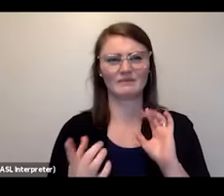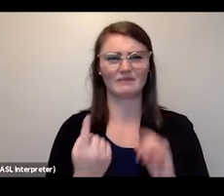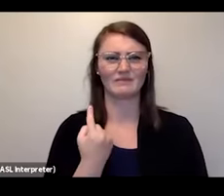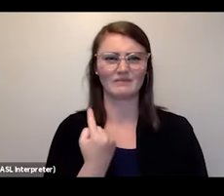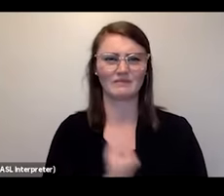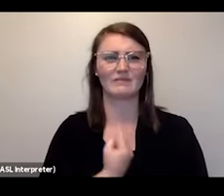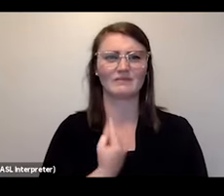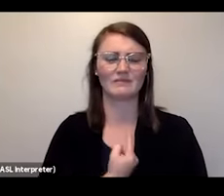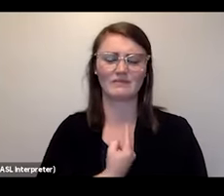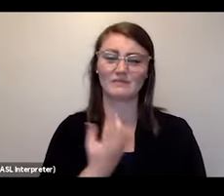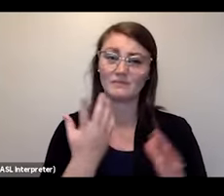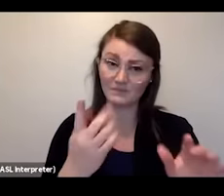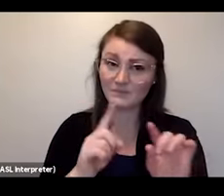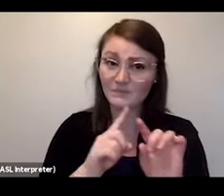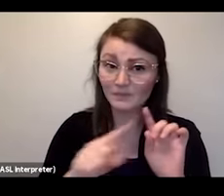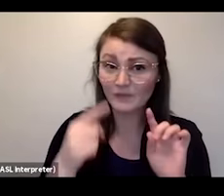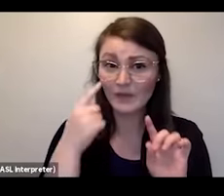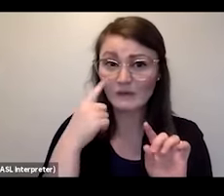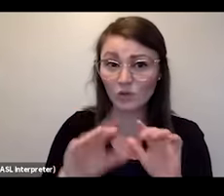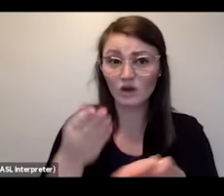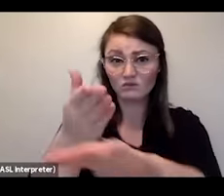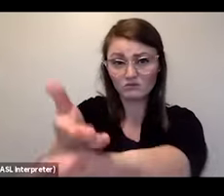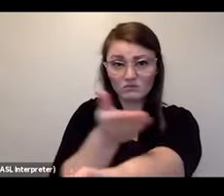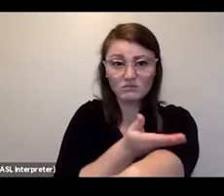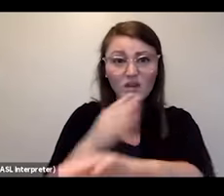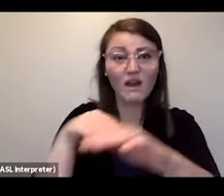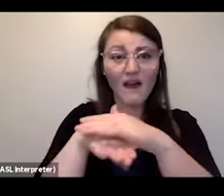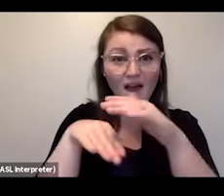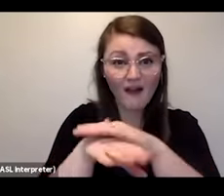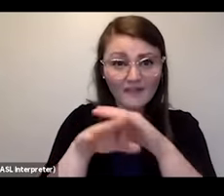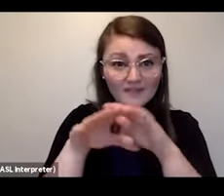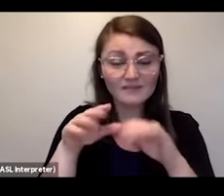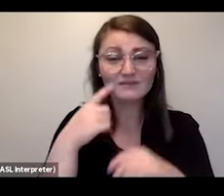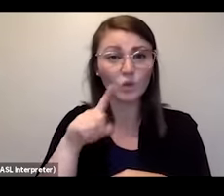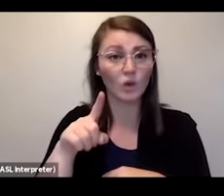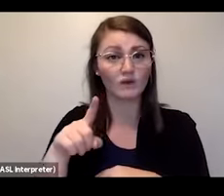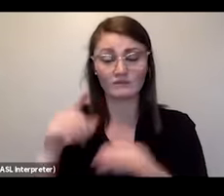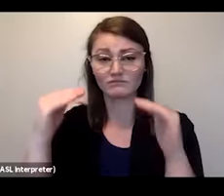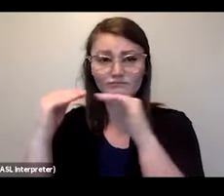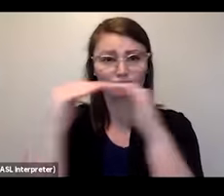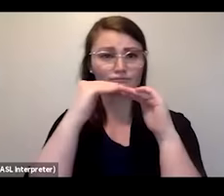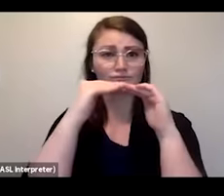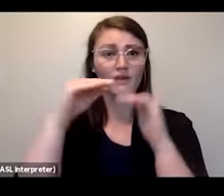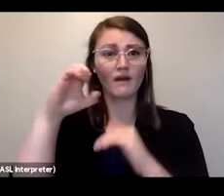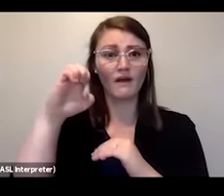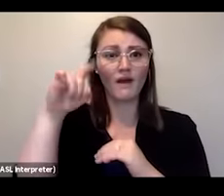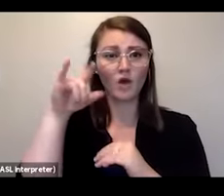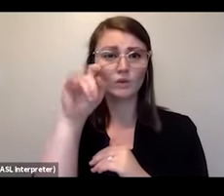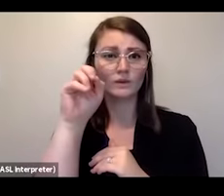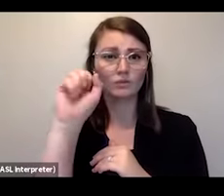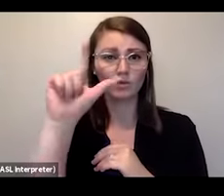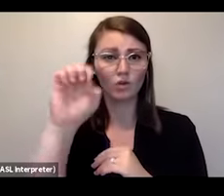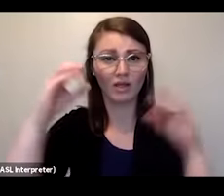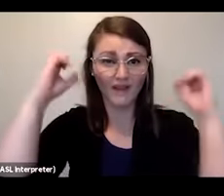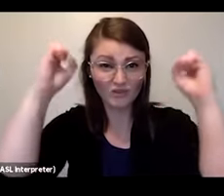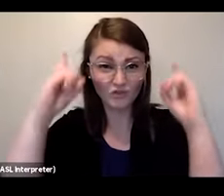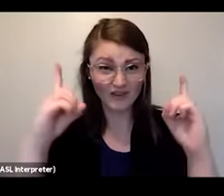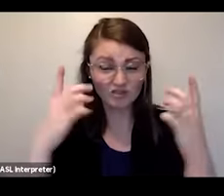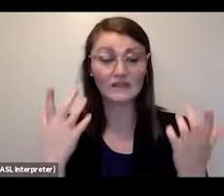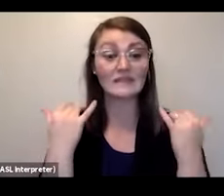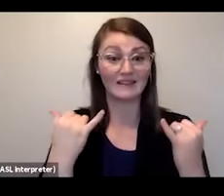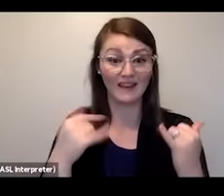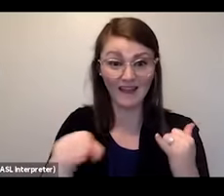it comes to advancing access to equitable education and STEM opportunities, I see the scale of today's audience